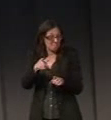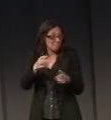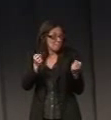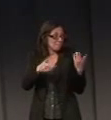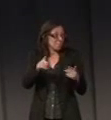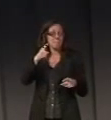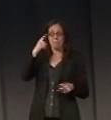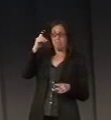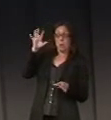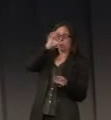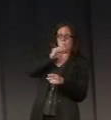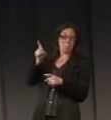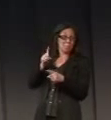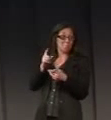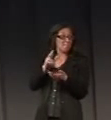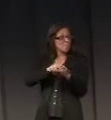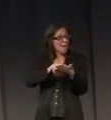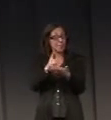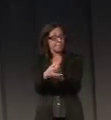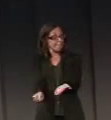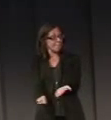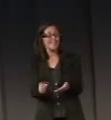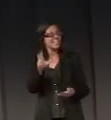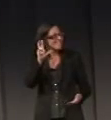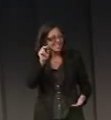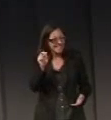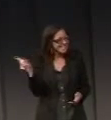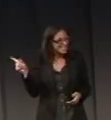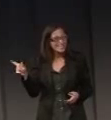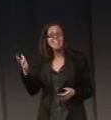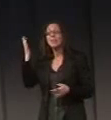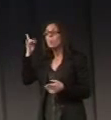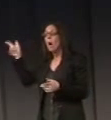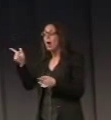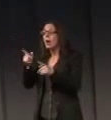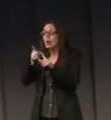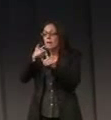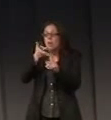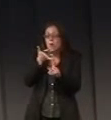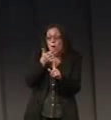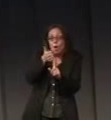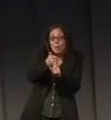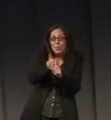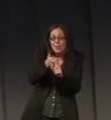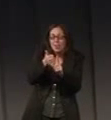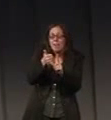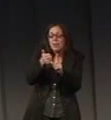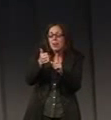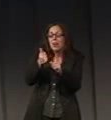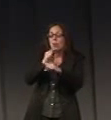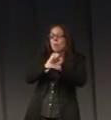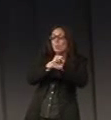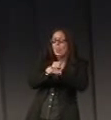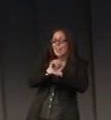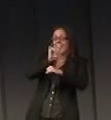protecting the color of the marks against these color contrast changes that are introduced every time you put one color next to